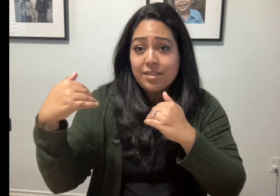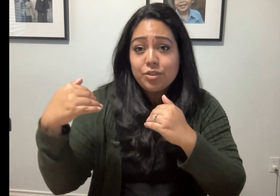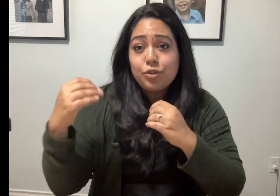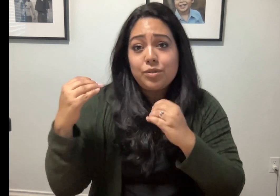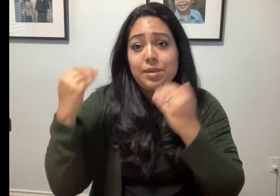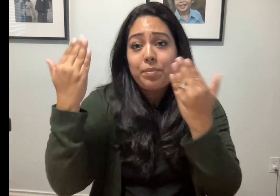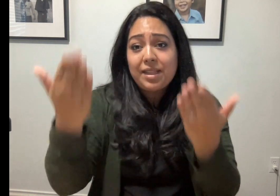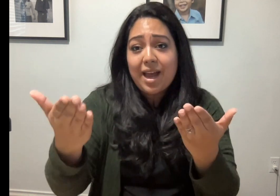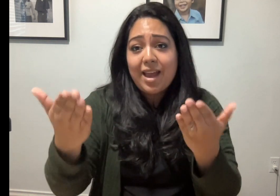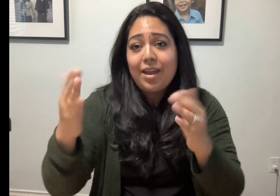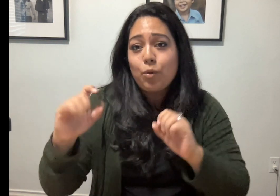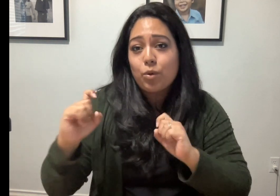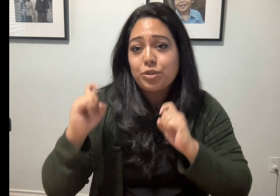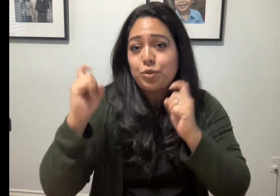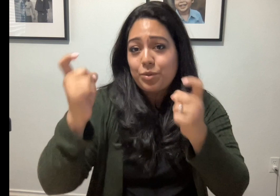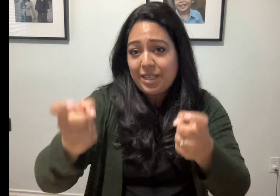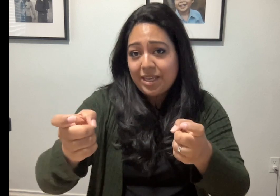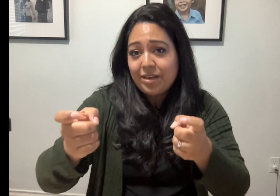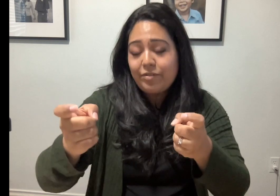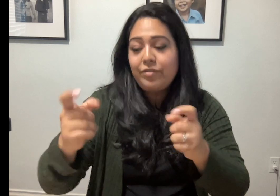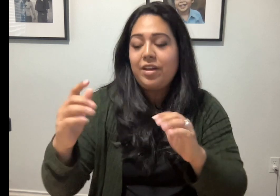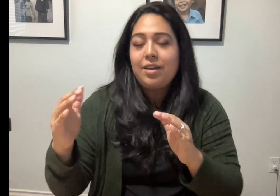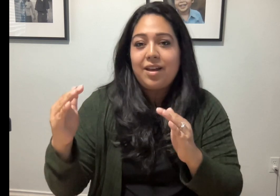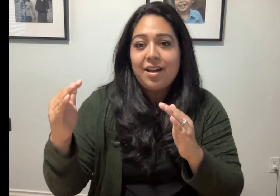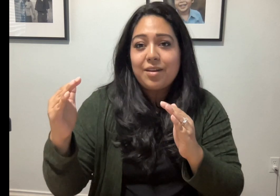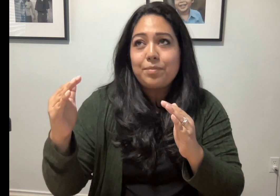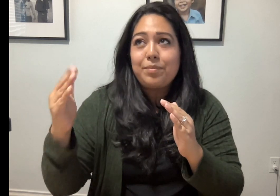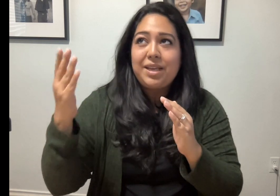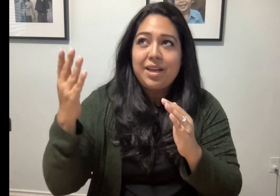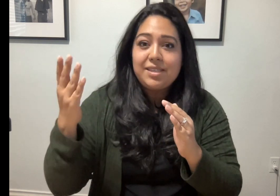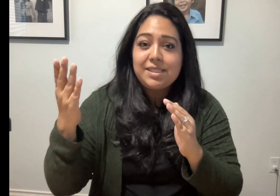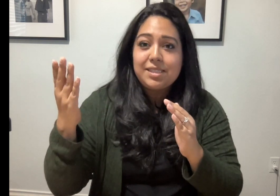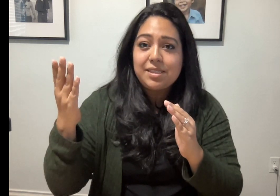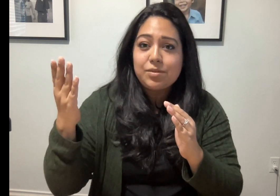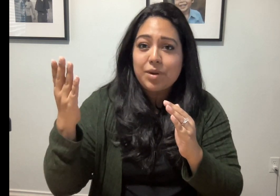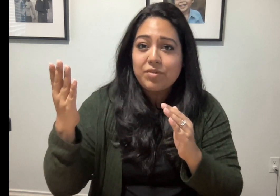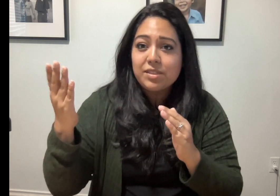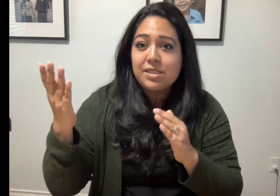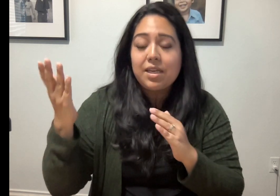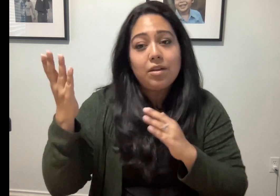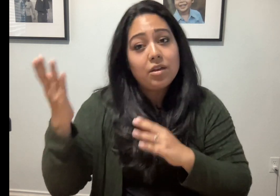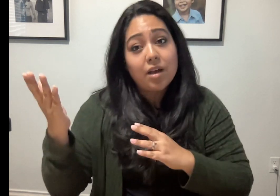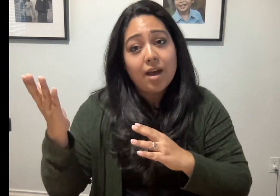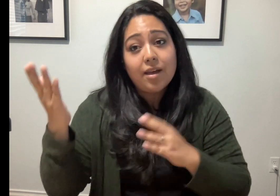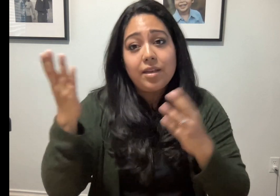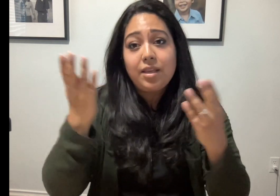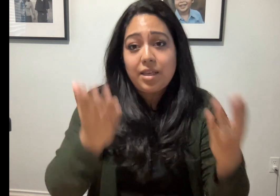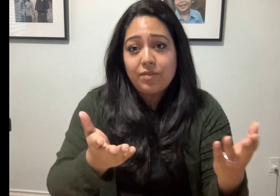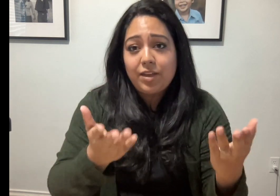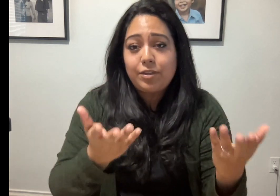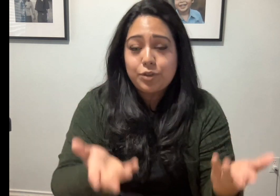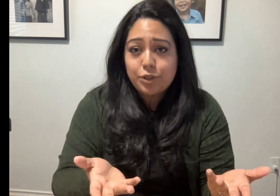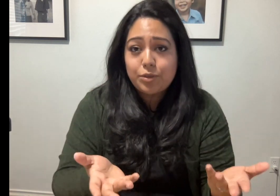To supply or to give, because this is referencing God giving